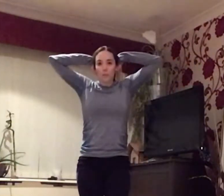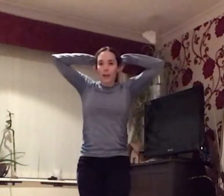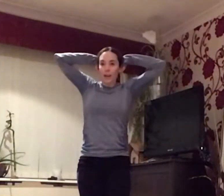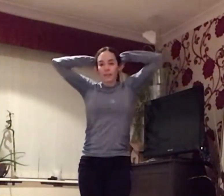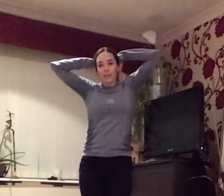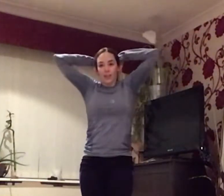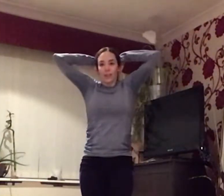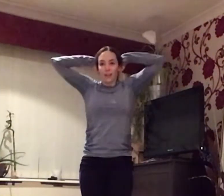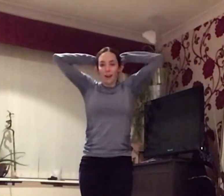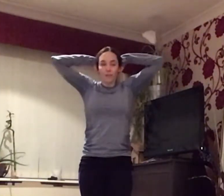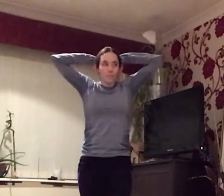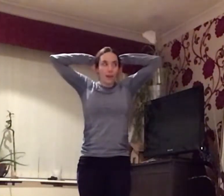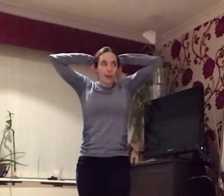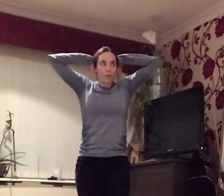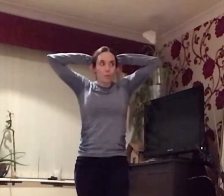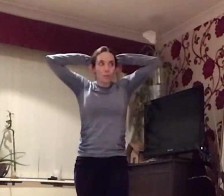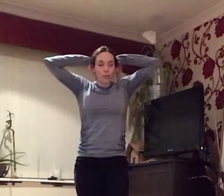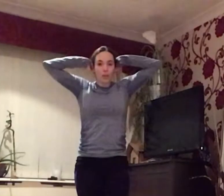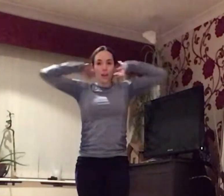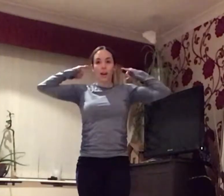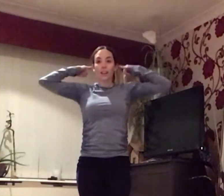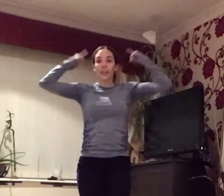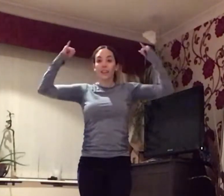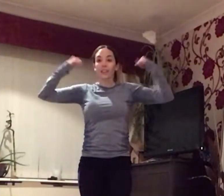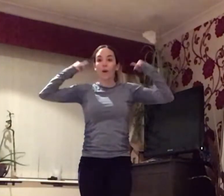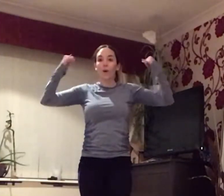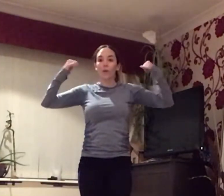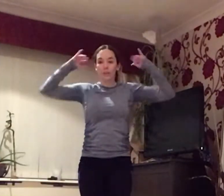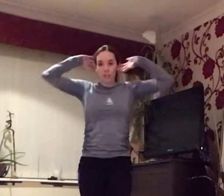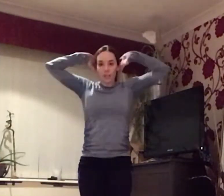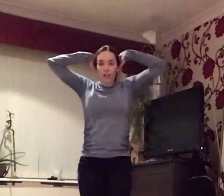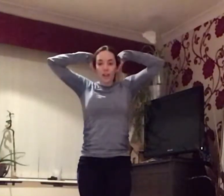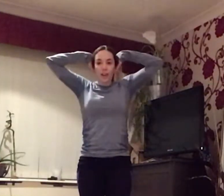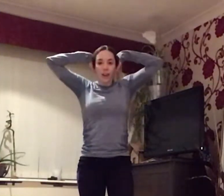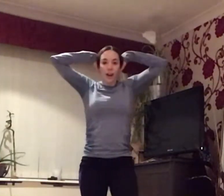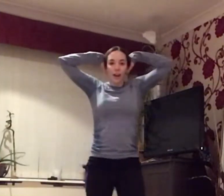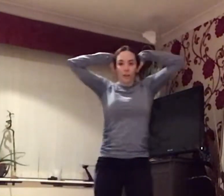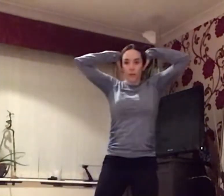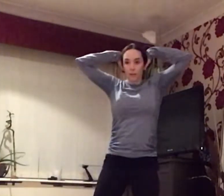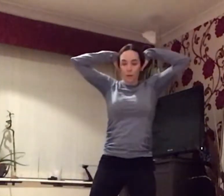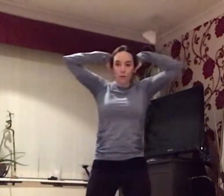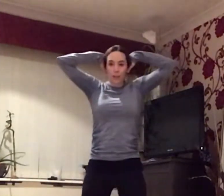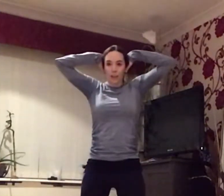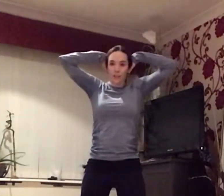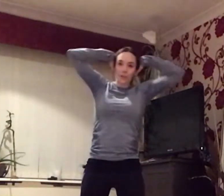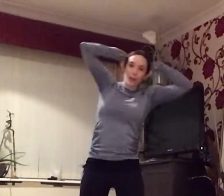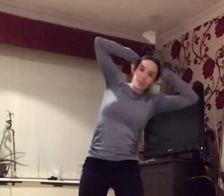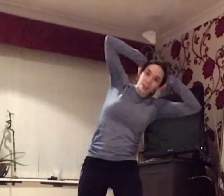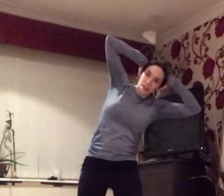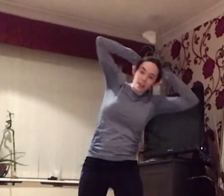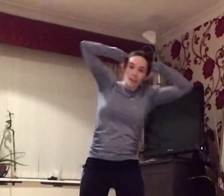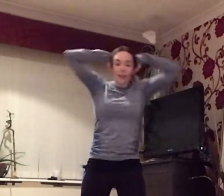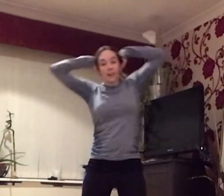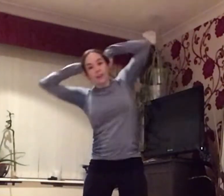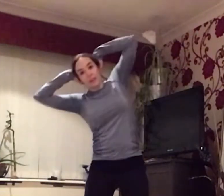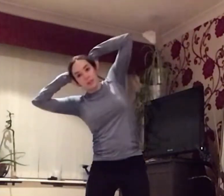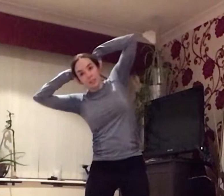head and have big elbows like the horns. And I'm going to have my feet nice and wide. I'm going to